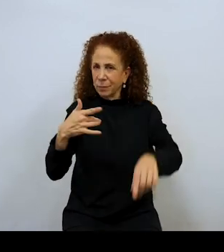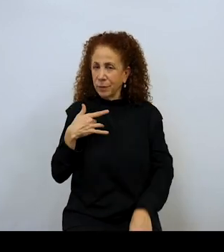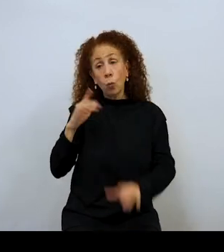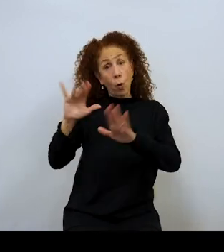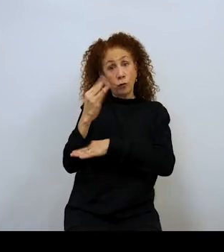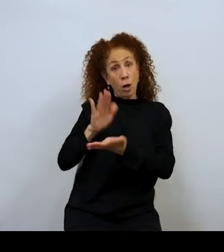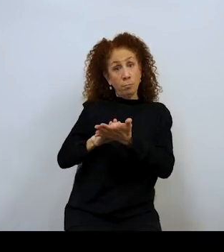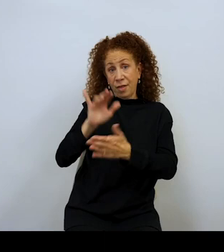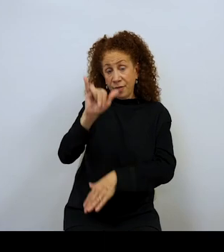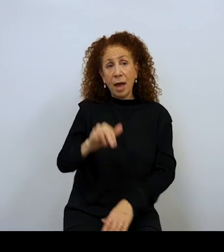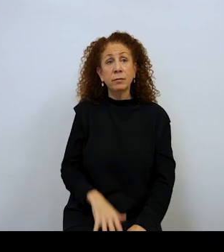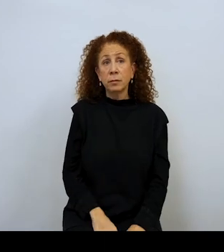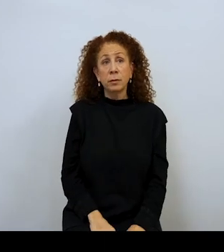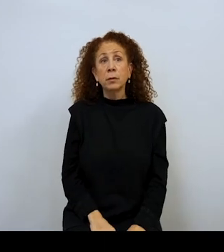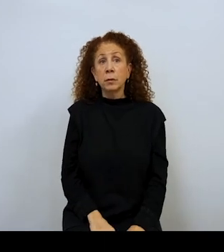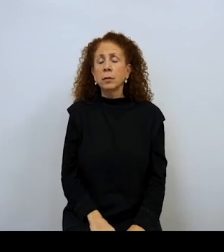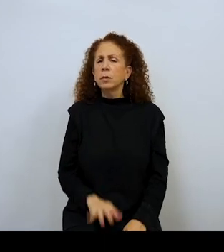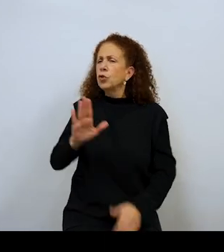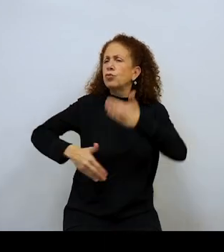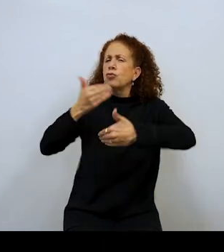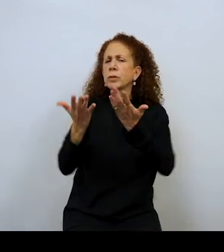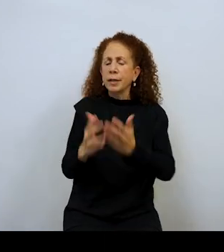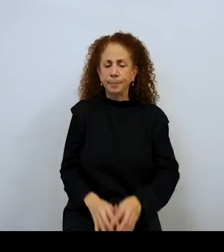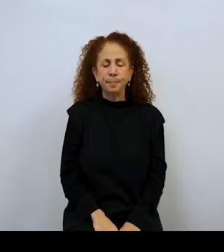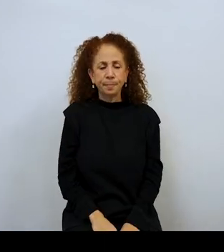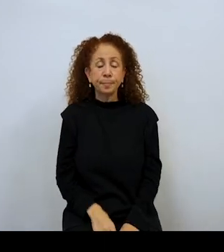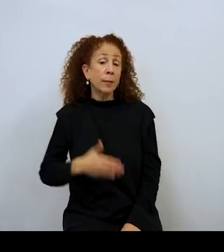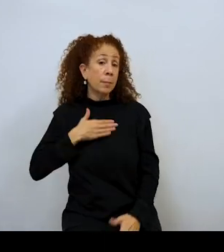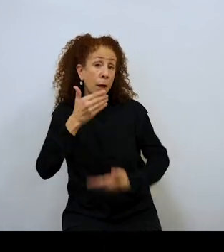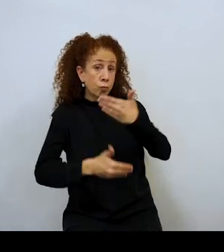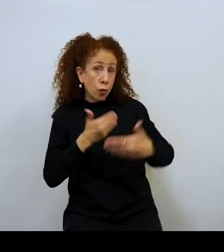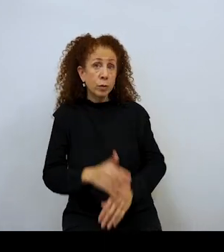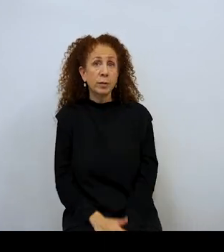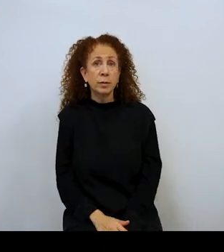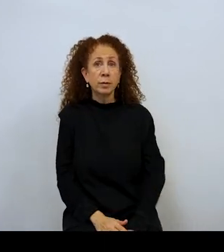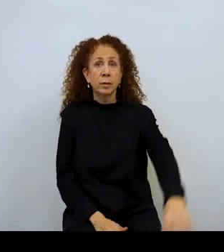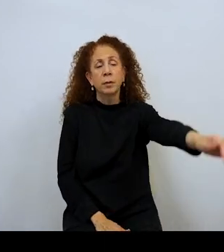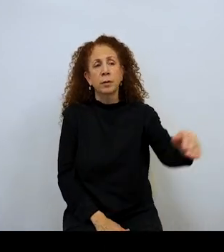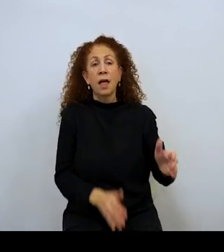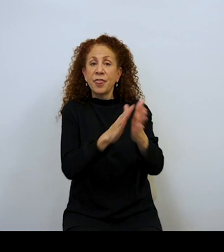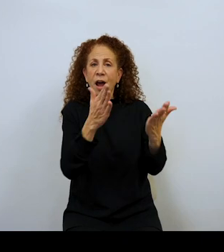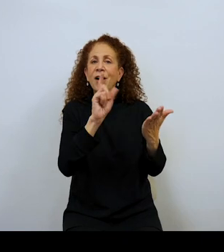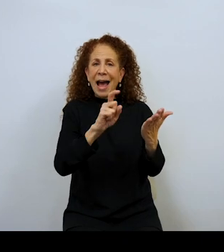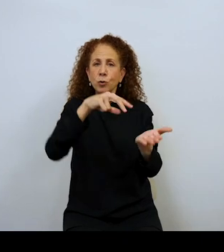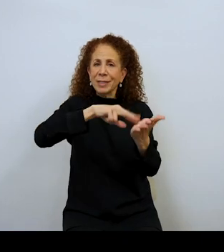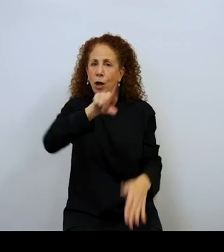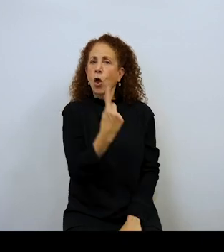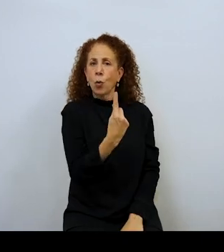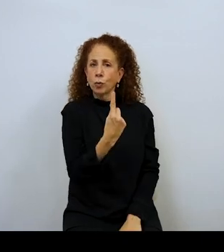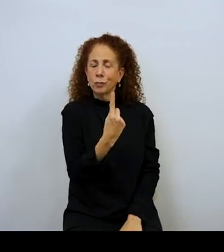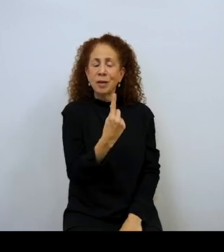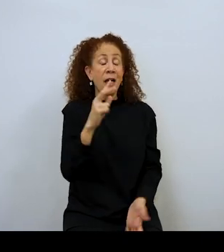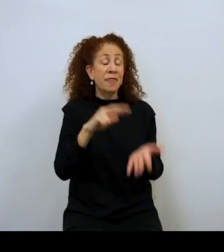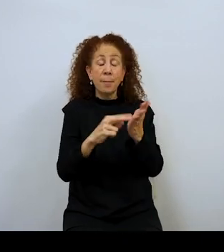wonderful job in creating, or was it a different process than that? So the process was, the novel has to stand on its own, so I have to be willing to